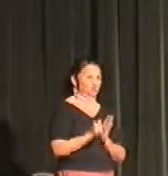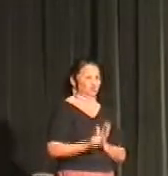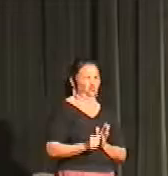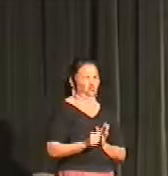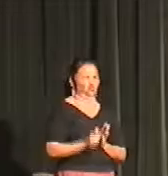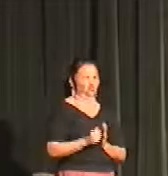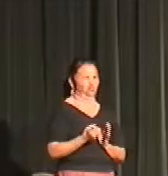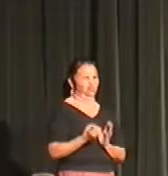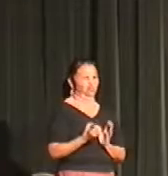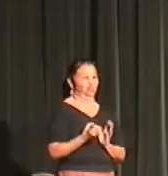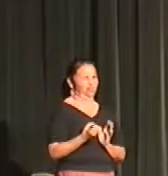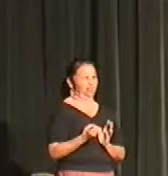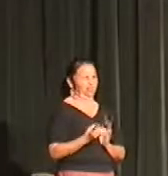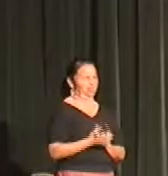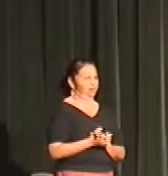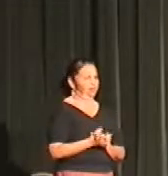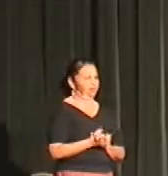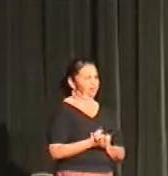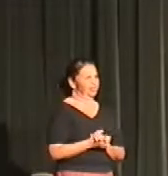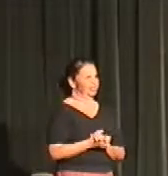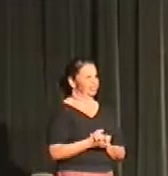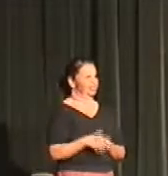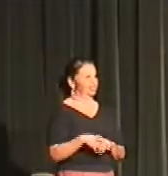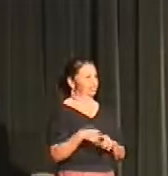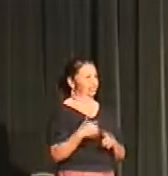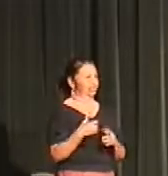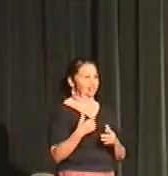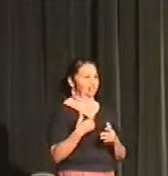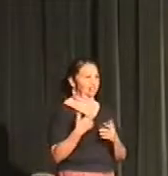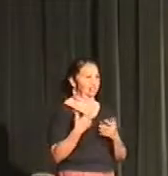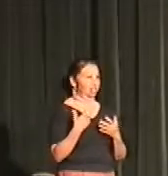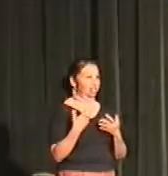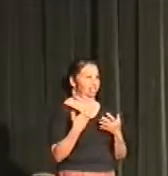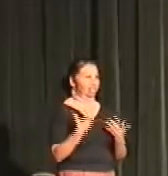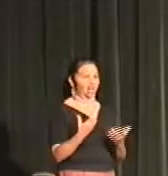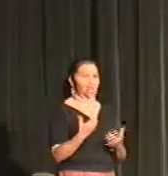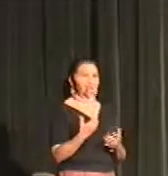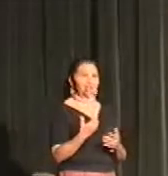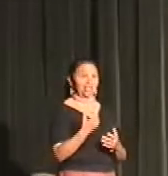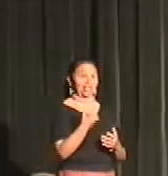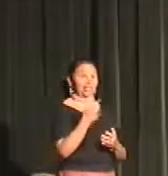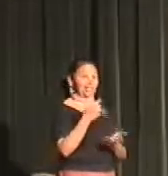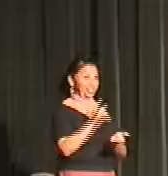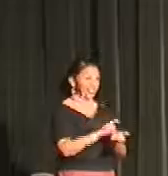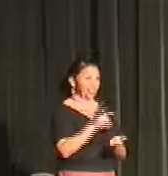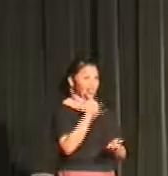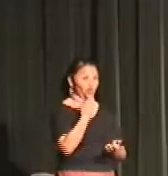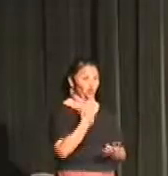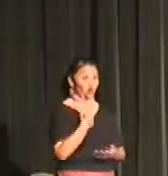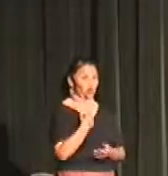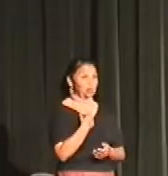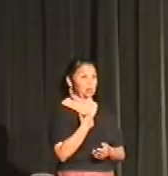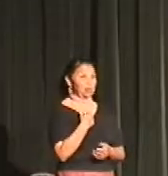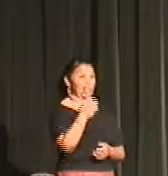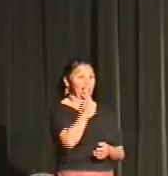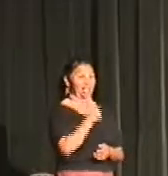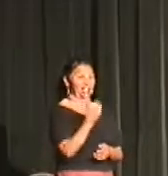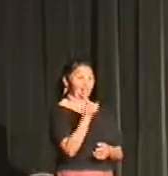and a lot of problems. And I was told by the time I was 15 that I needed to have a hysterectomy because I